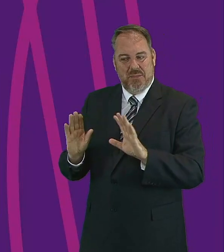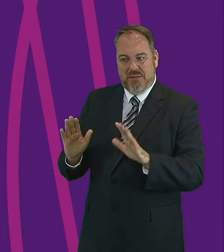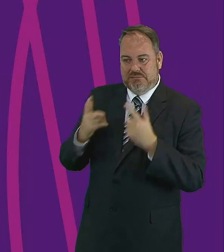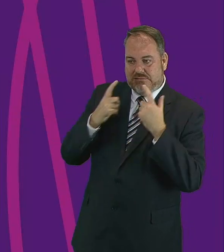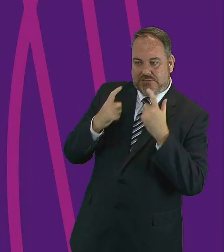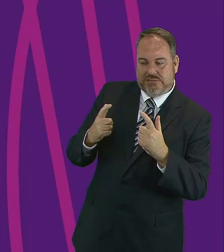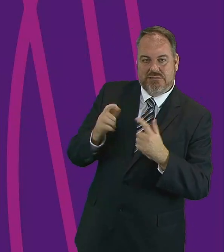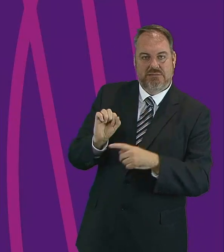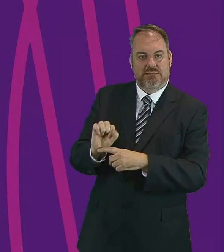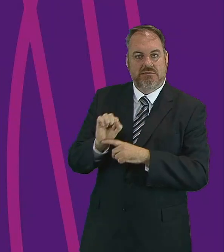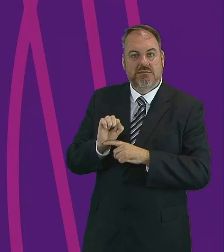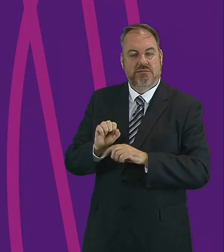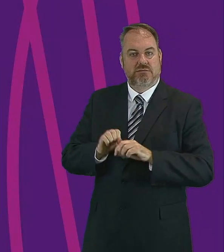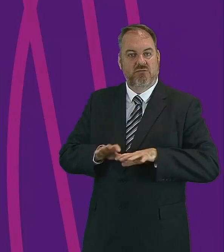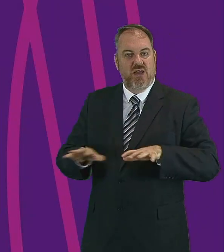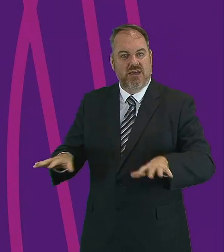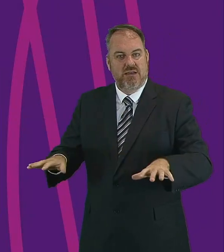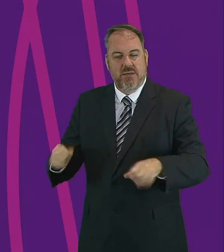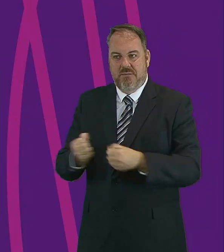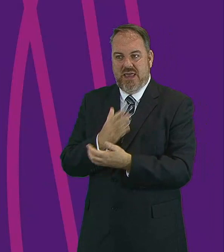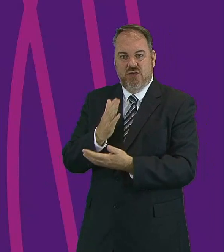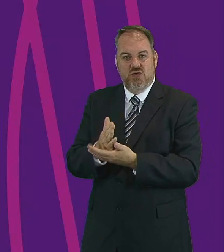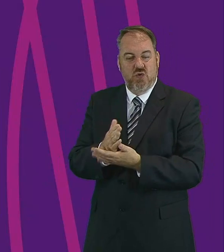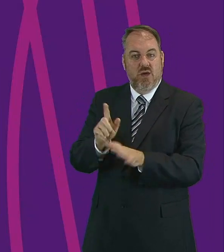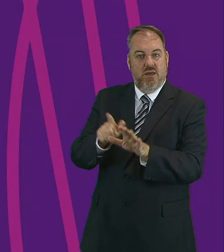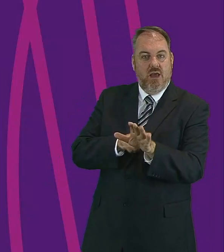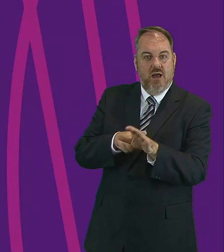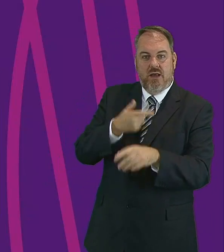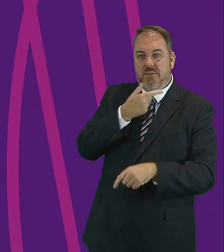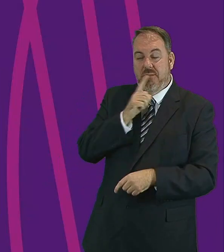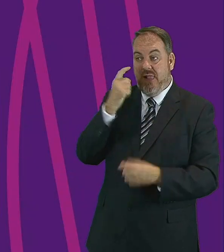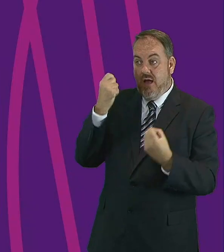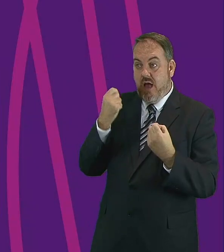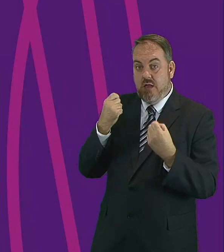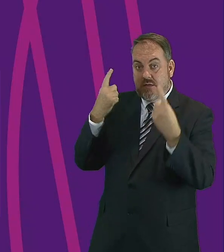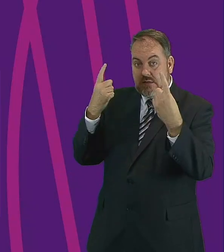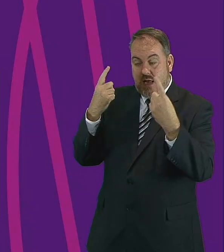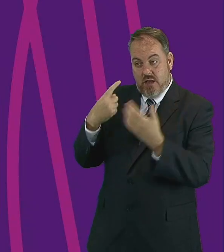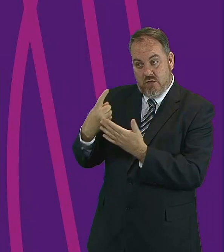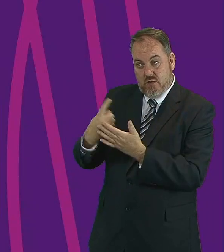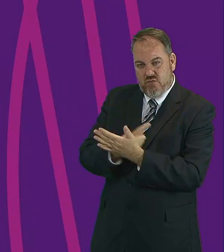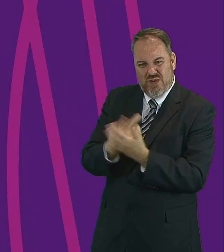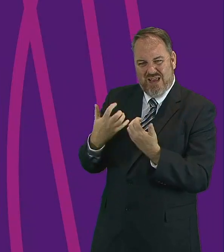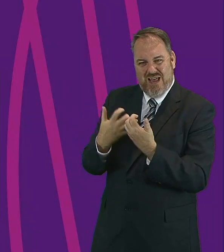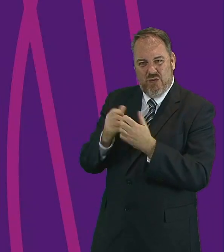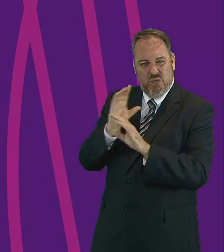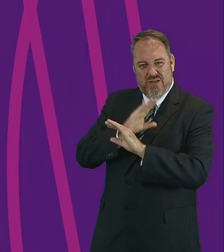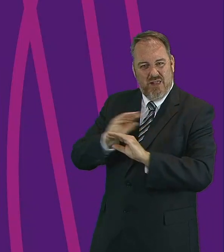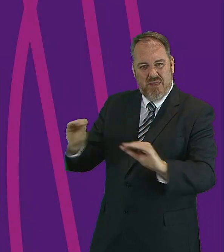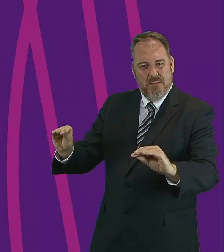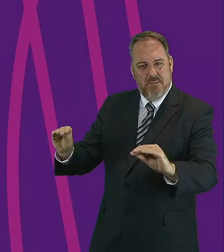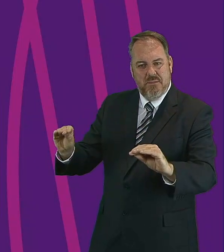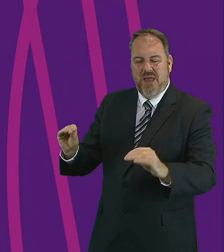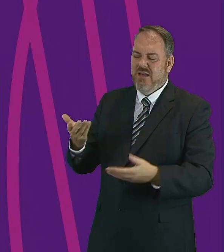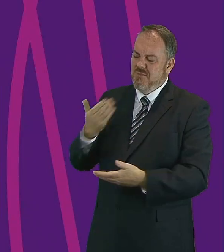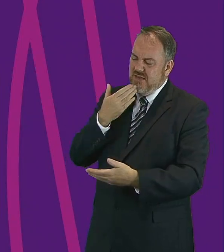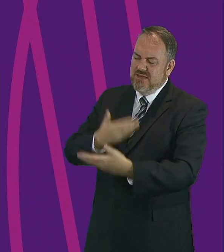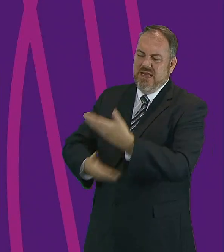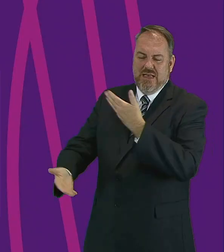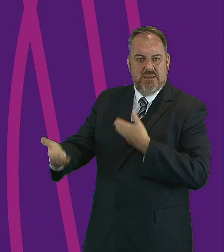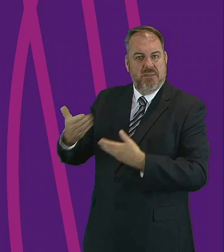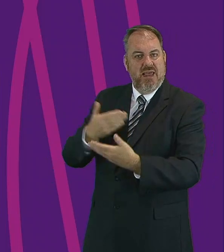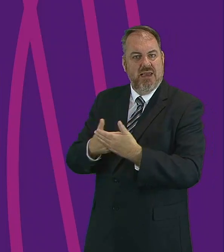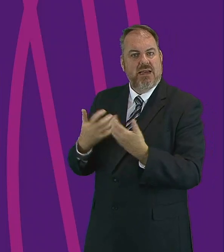will be taken to ensure that young people arriving in Glasgow understand the new restrictions? And can the First Minister tell us what